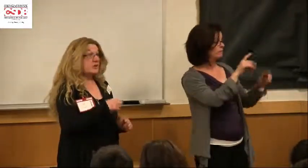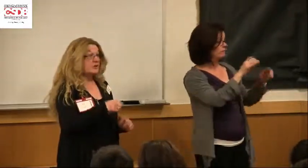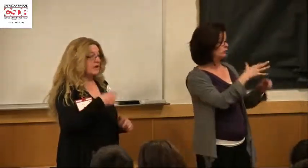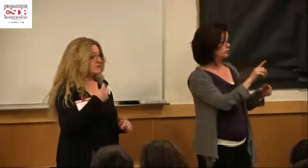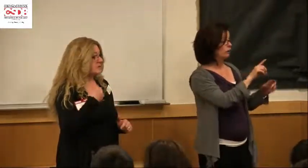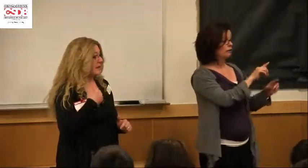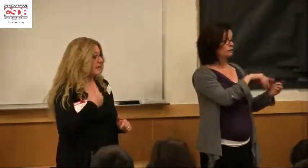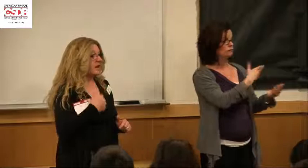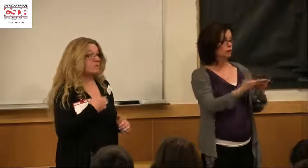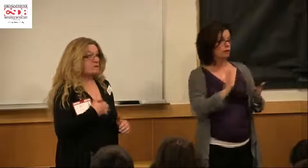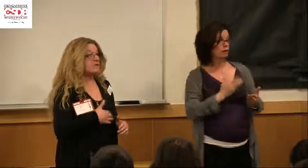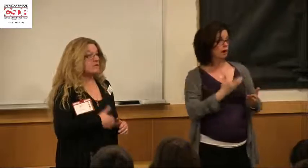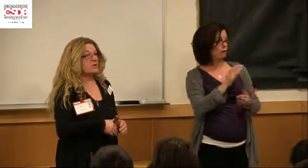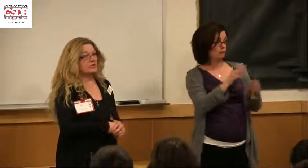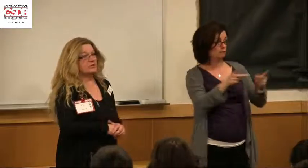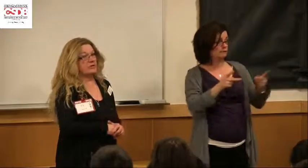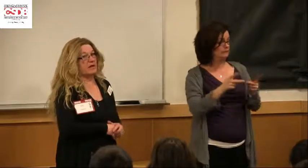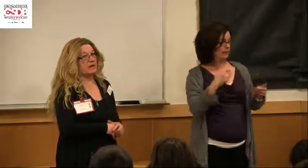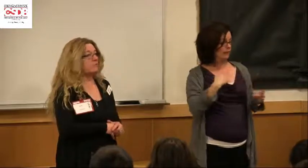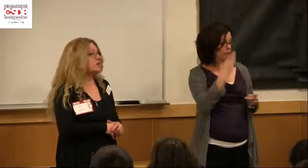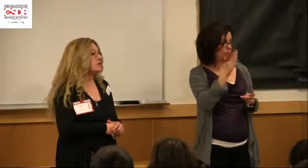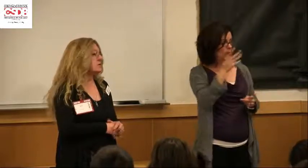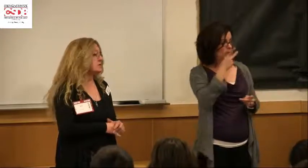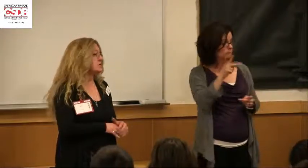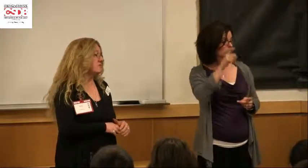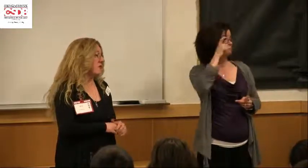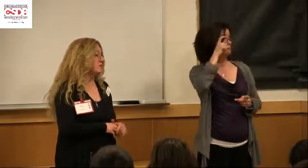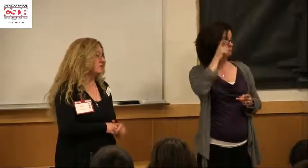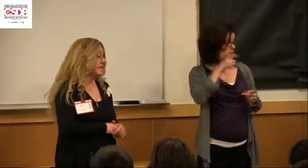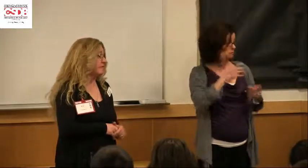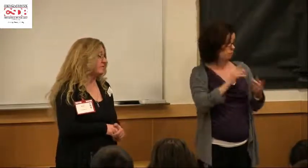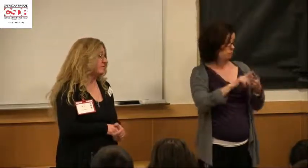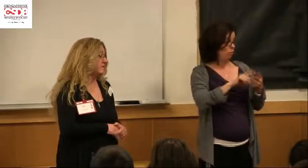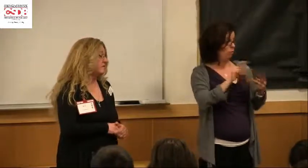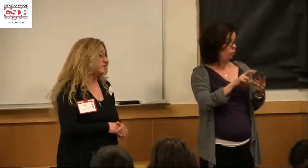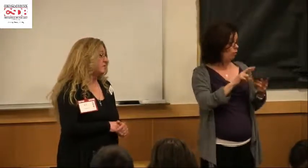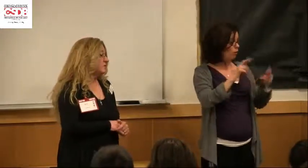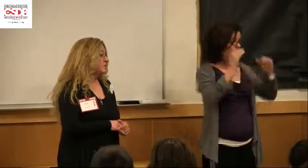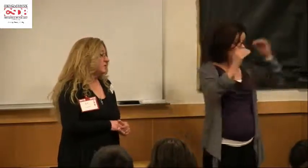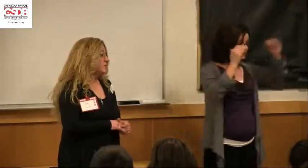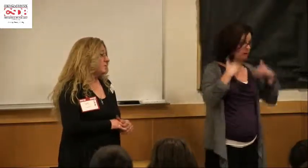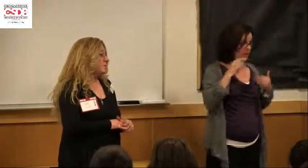or the adult has a black eye, we're going to question that and we're going to get to the bottom of that.